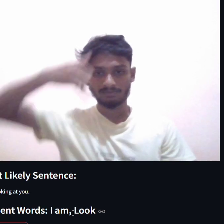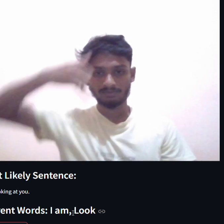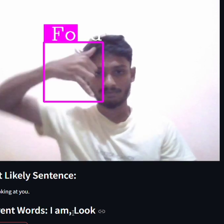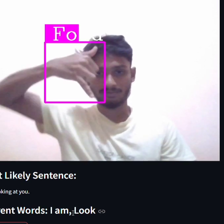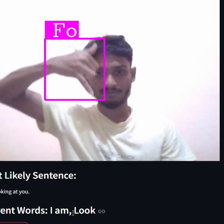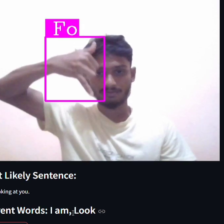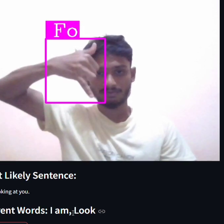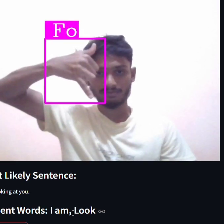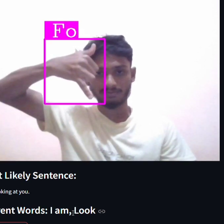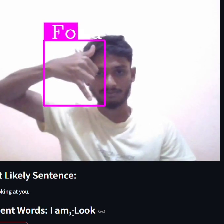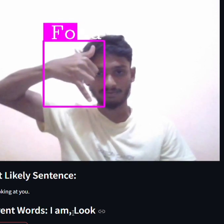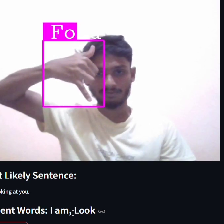n